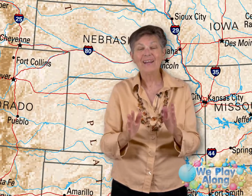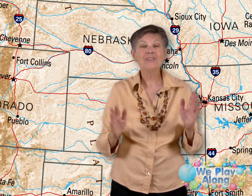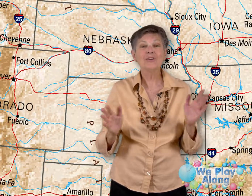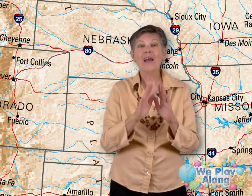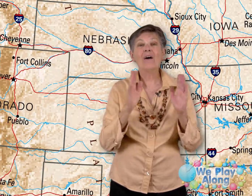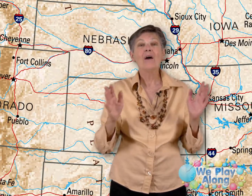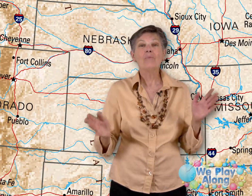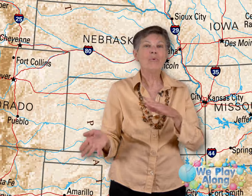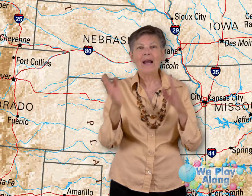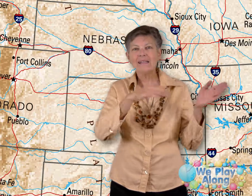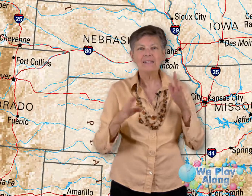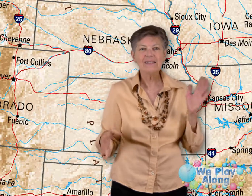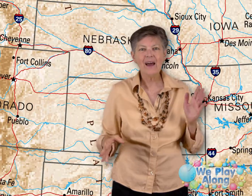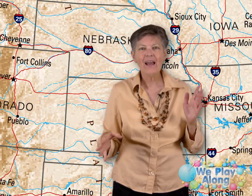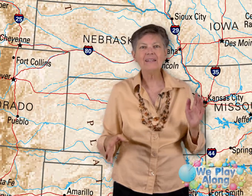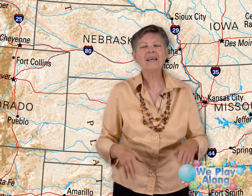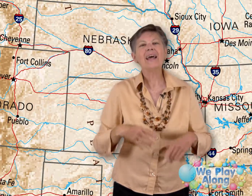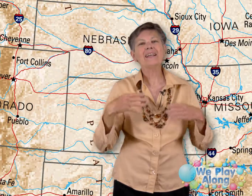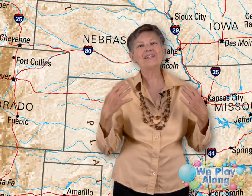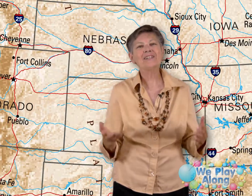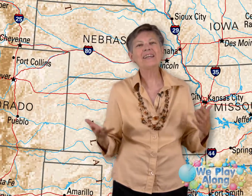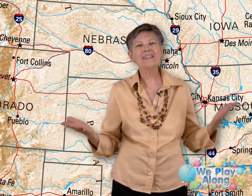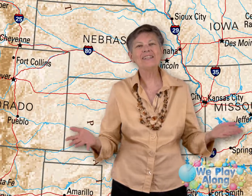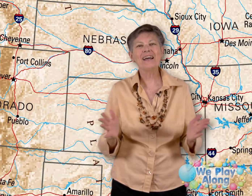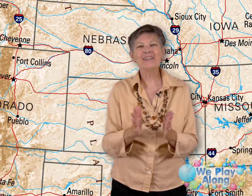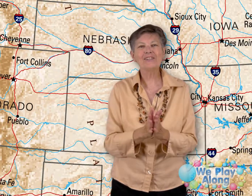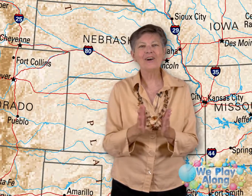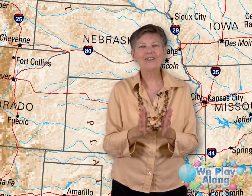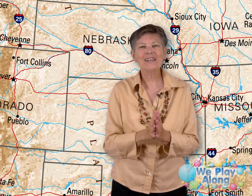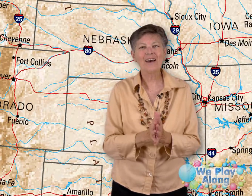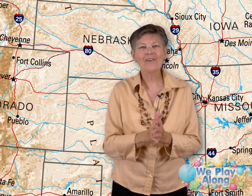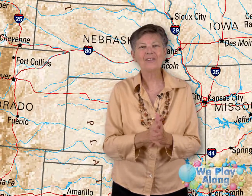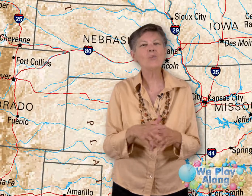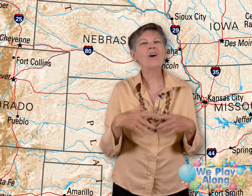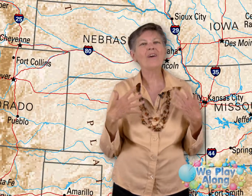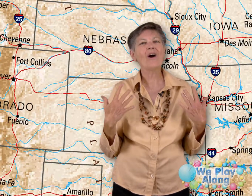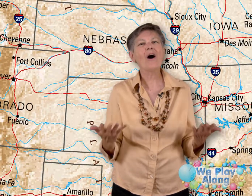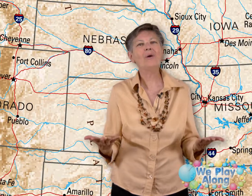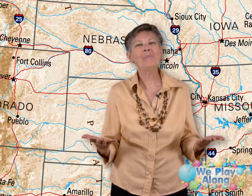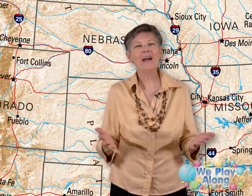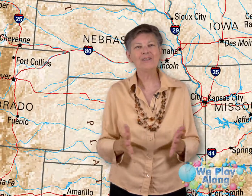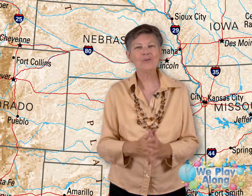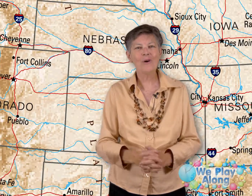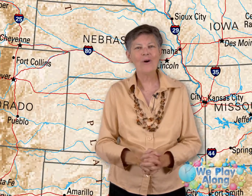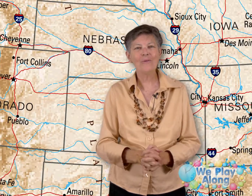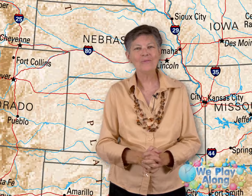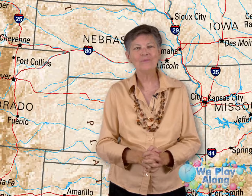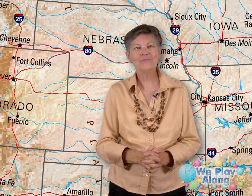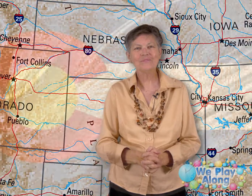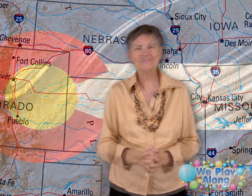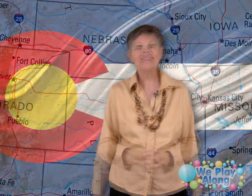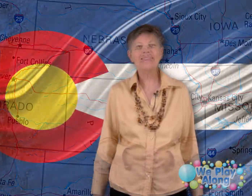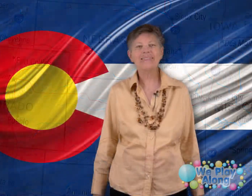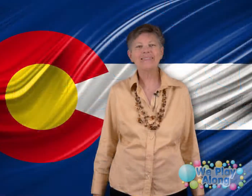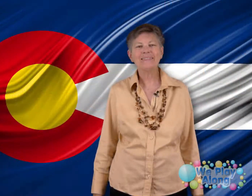so now practice the signs and let's sing and sign the song together. It's where the columbines grow.